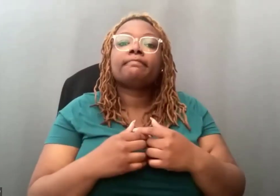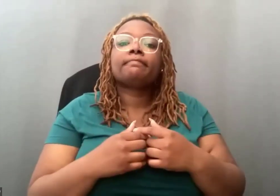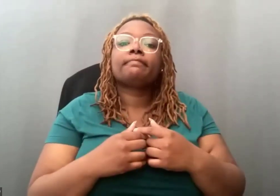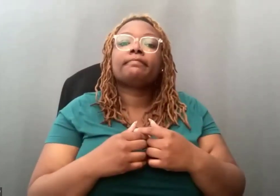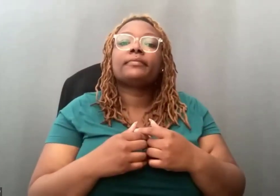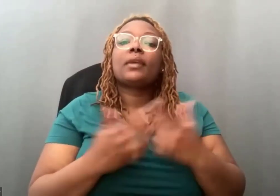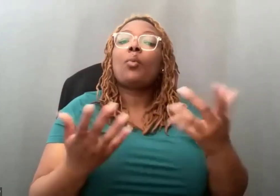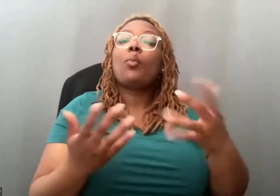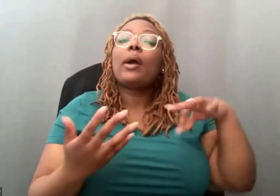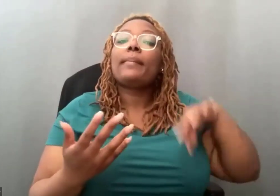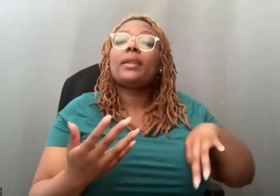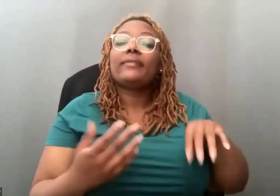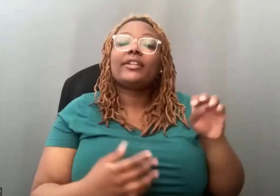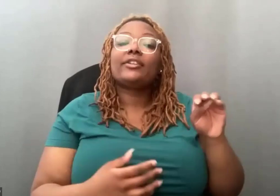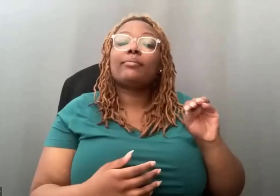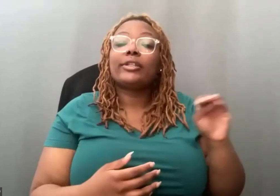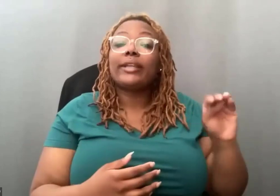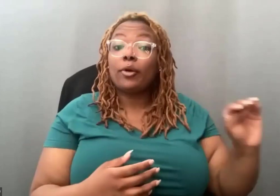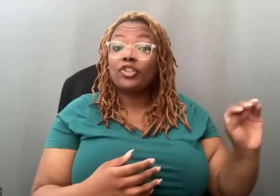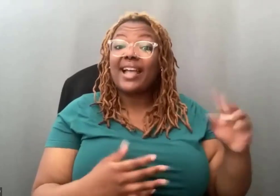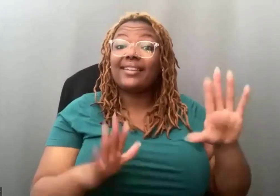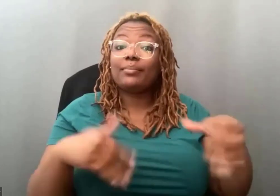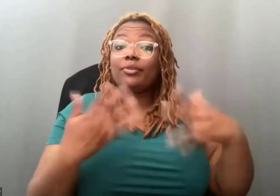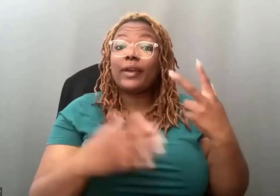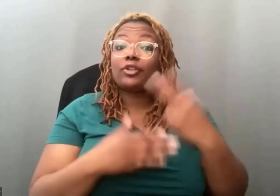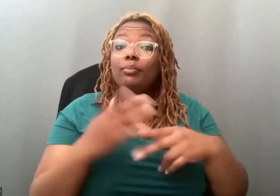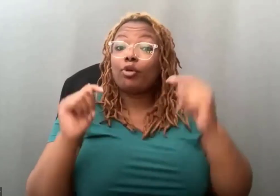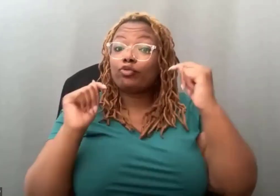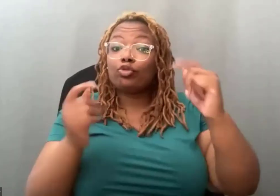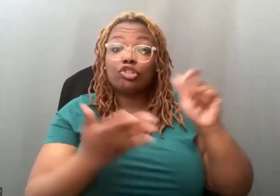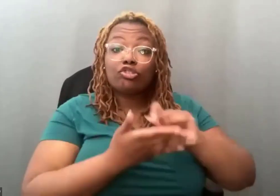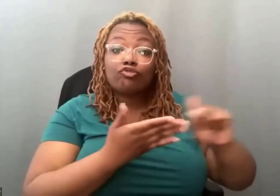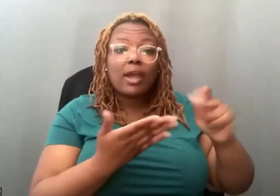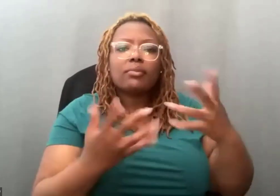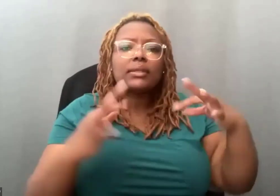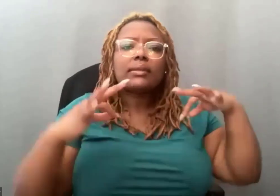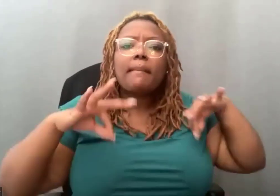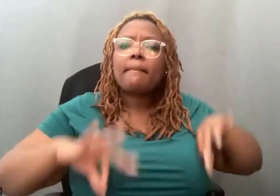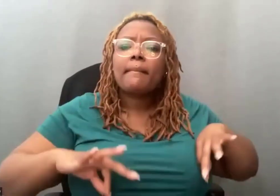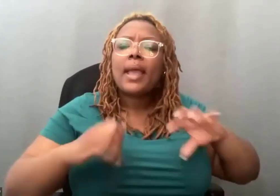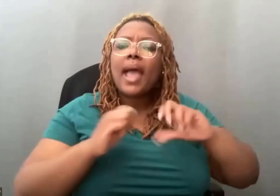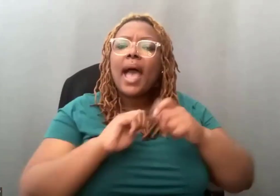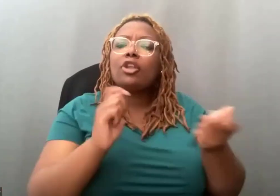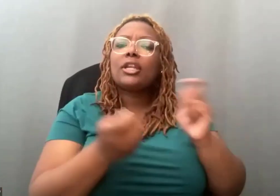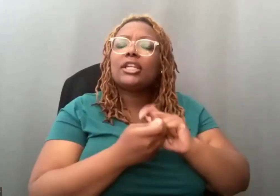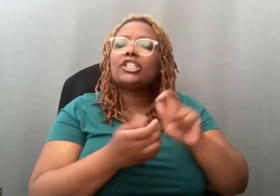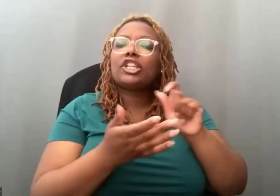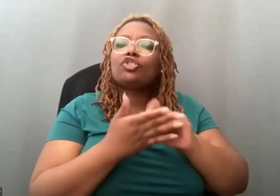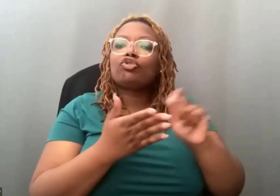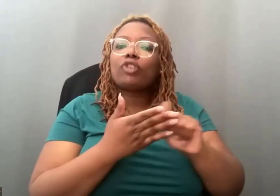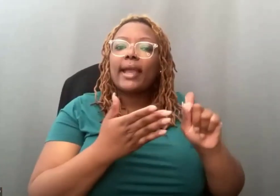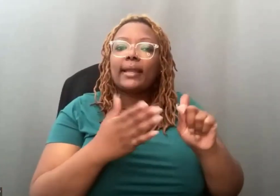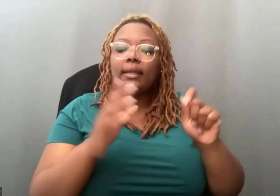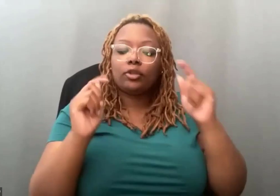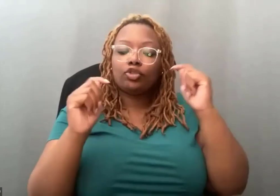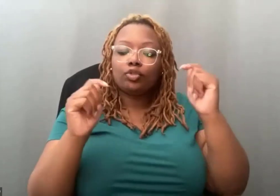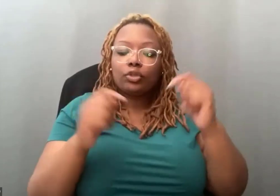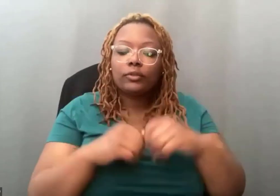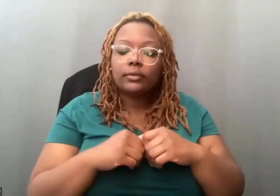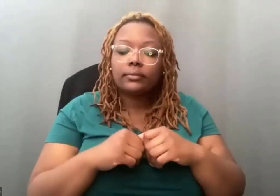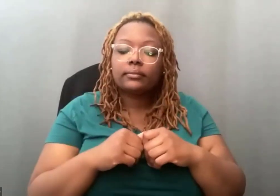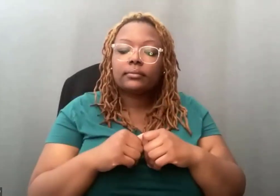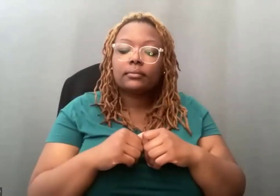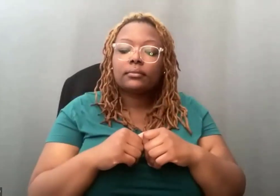what benefit does multimodality provide to both tutors and writers? How do they change writing tutoring? What's